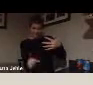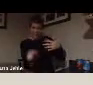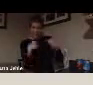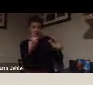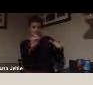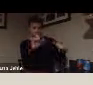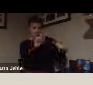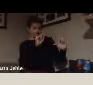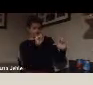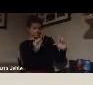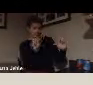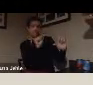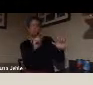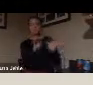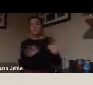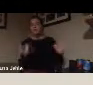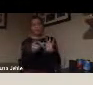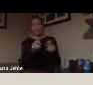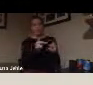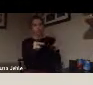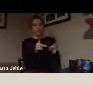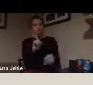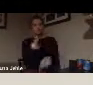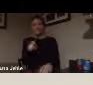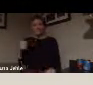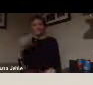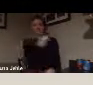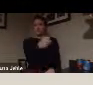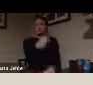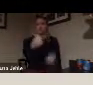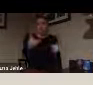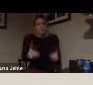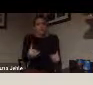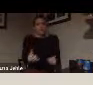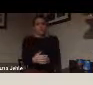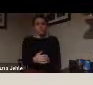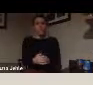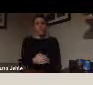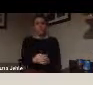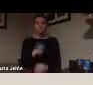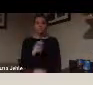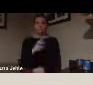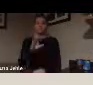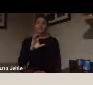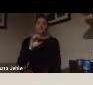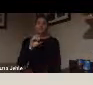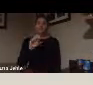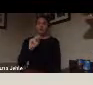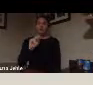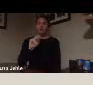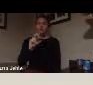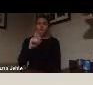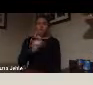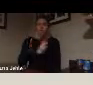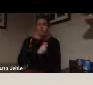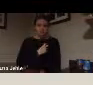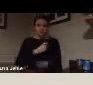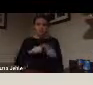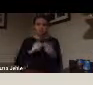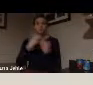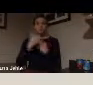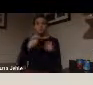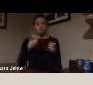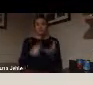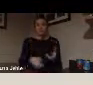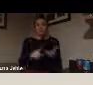most critical positions that need to be filled right now. Consultants, project managers,